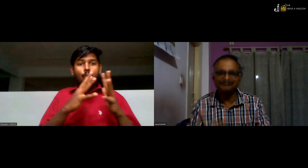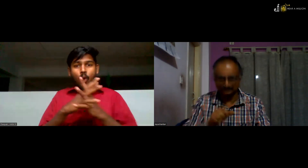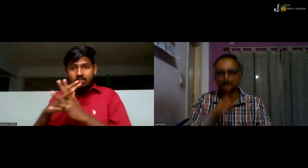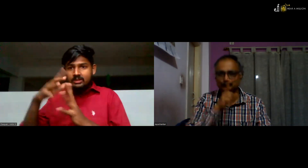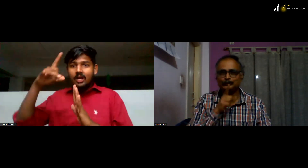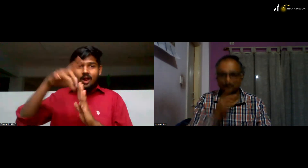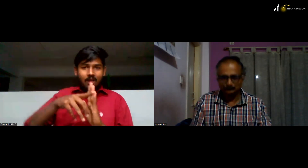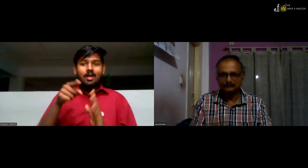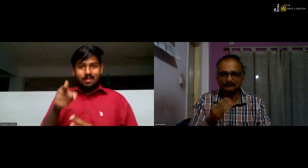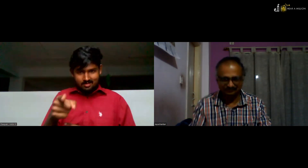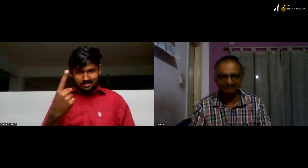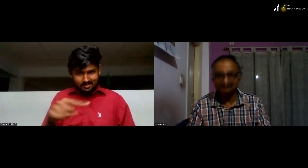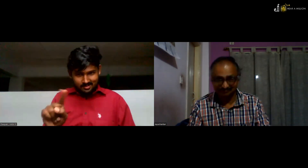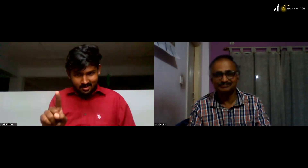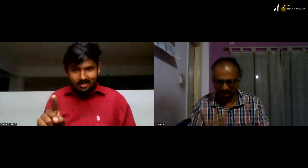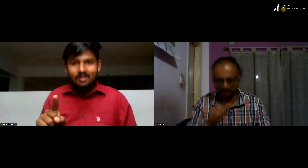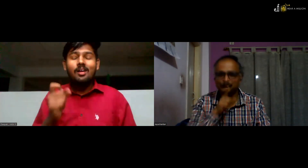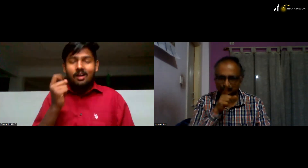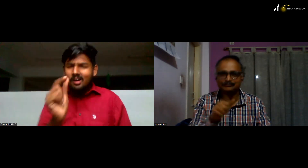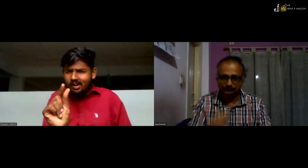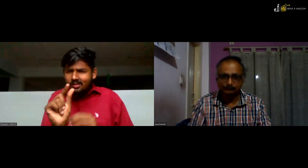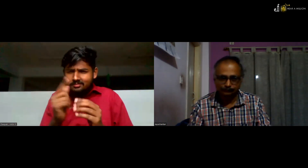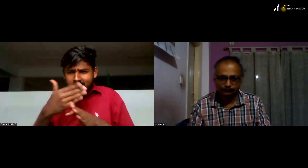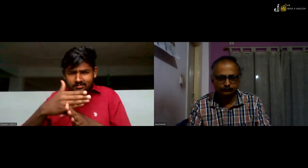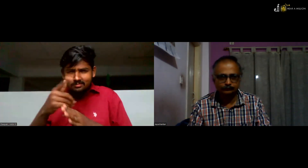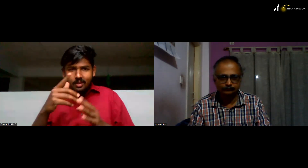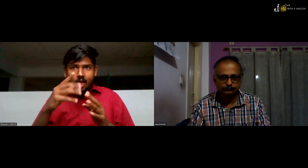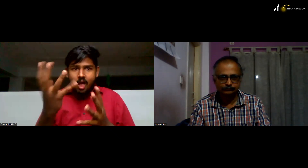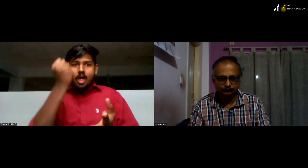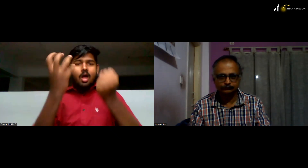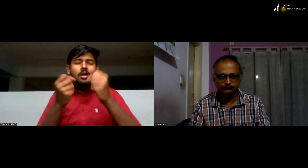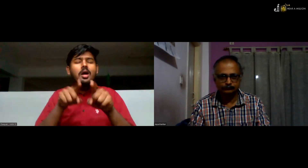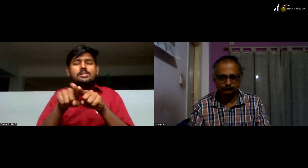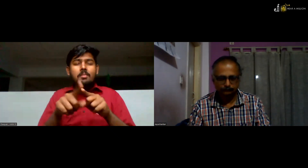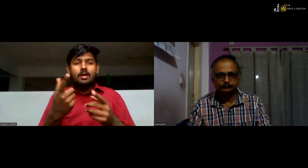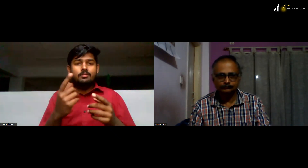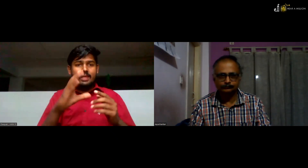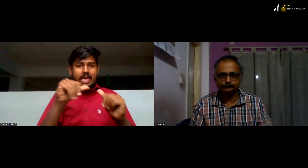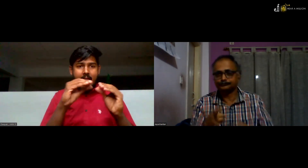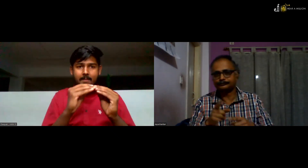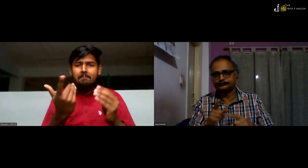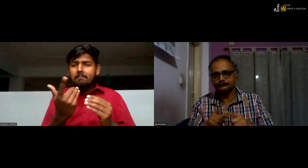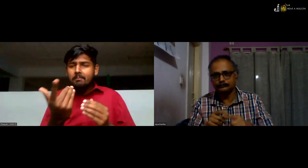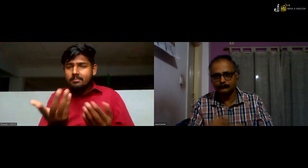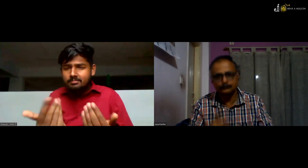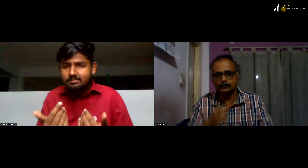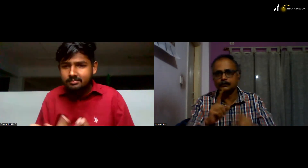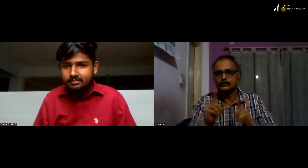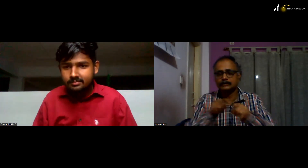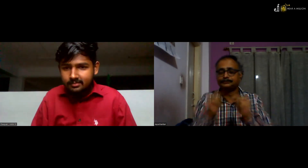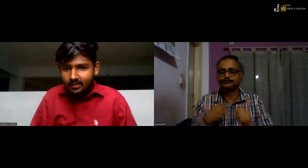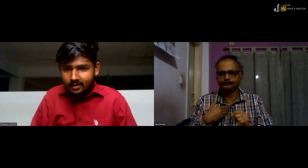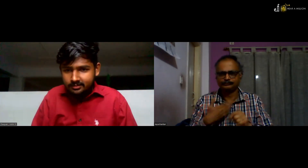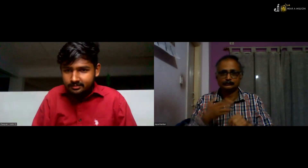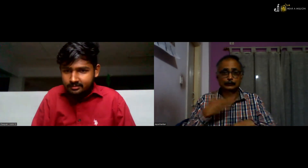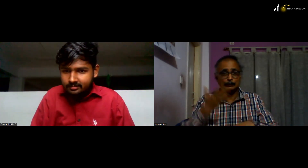So those people are understanding in a much better way, right? Like, could you please highlight some points with the